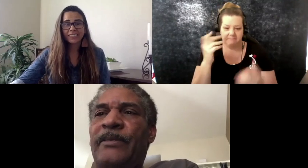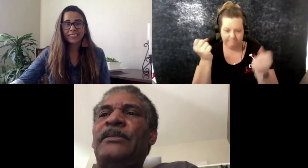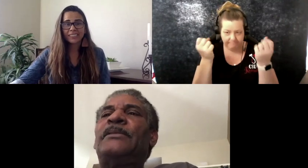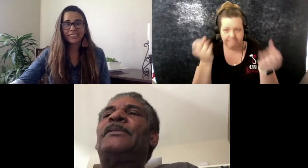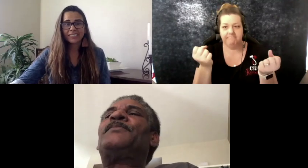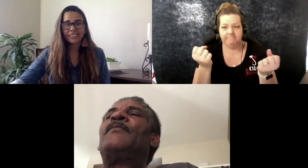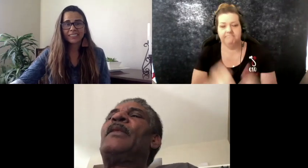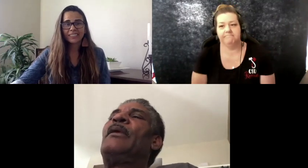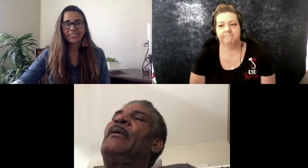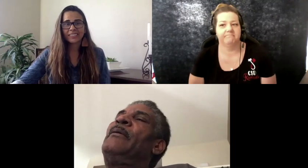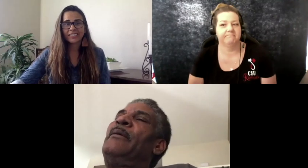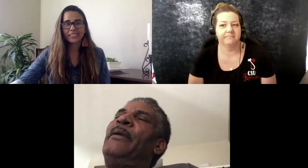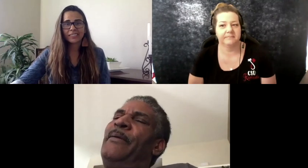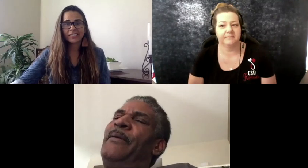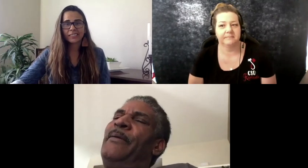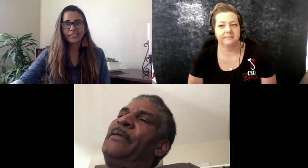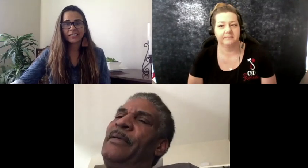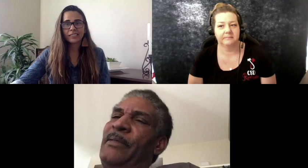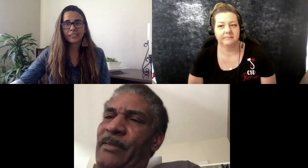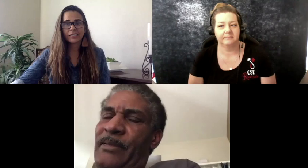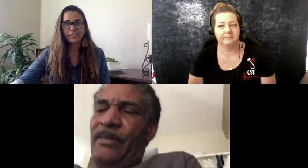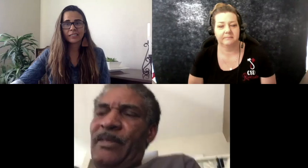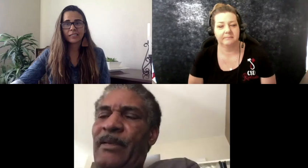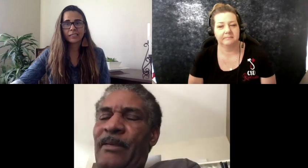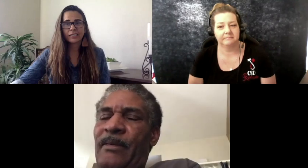it. You know,